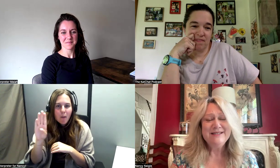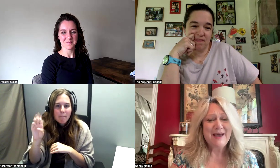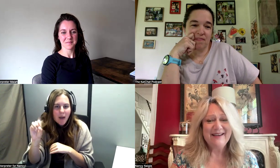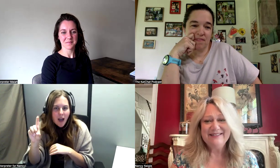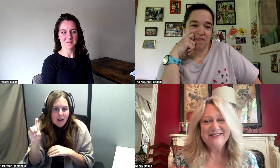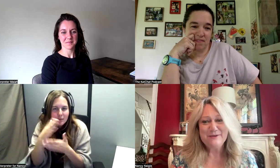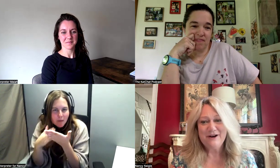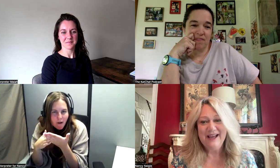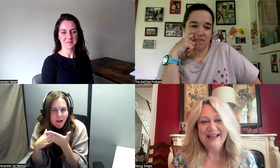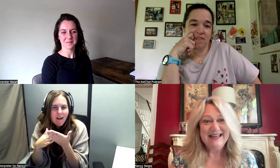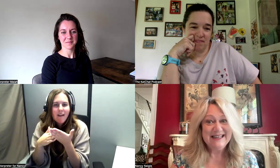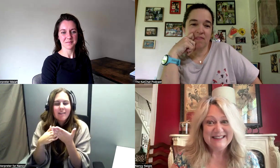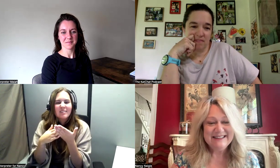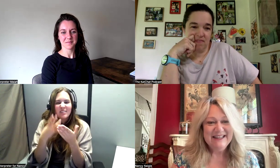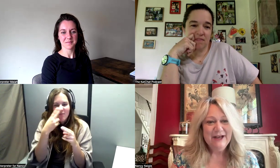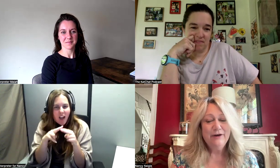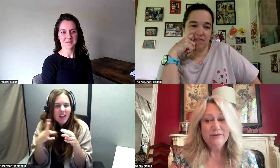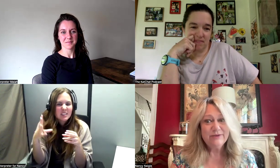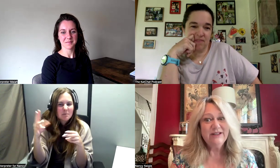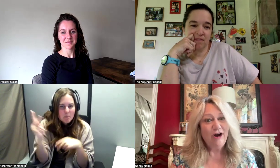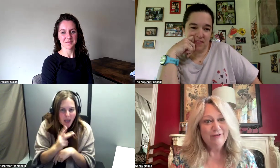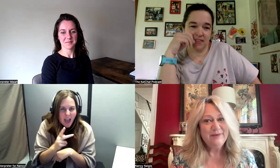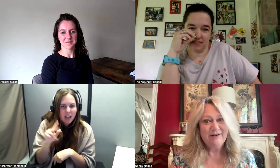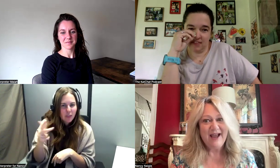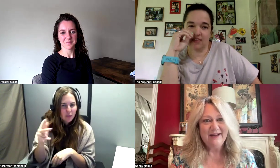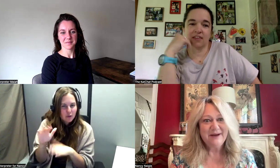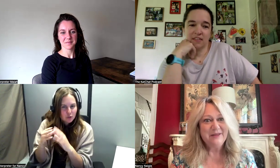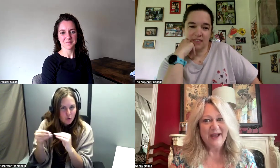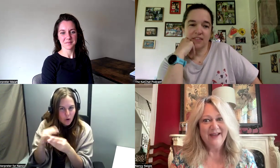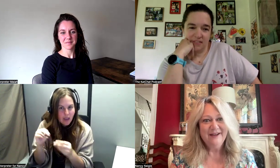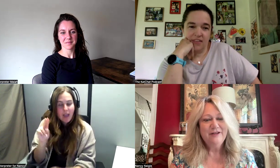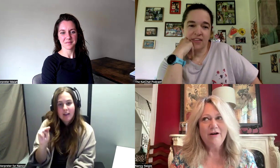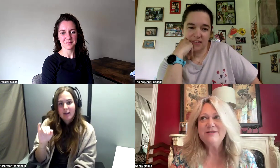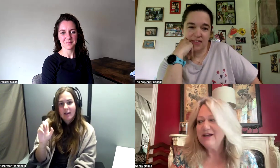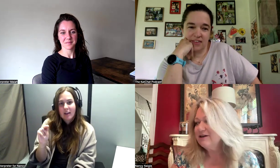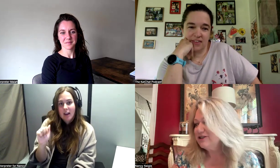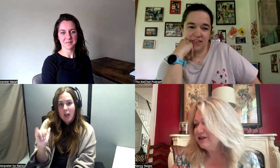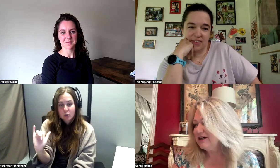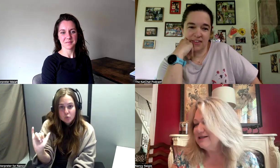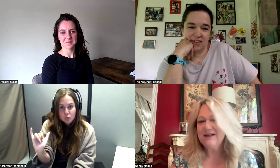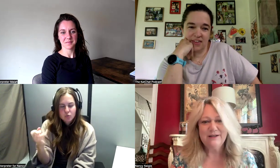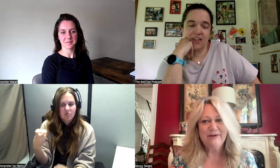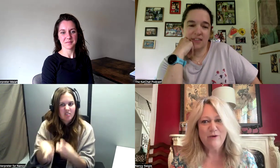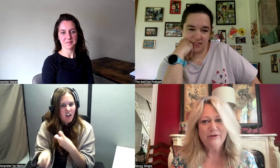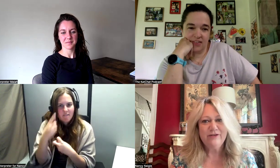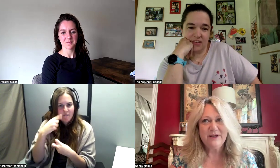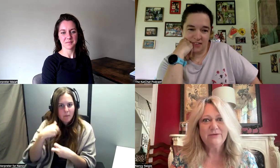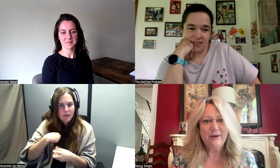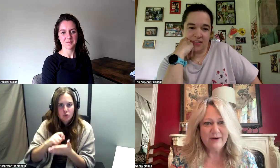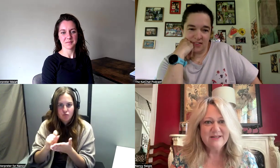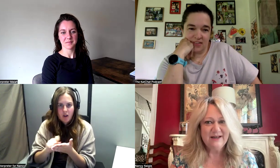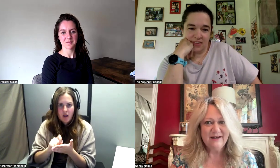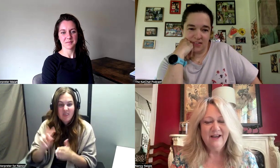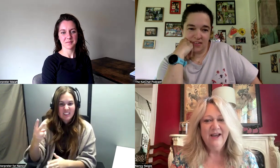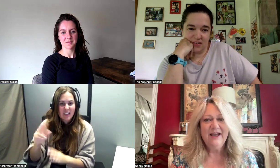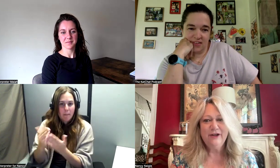and he's back in the story. And Nina, who was really hard for me to write, by the way. The hardest character in To Light the Way Forward for me to write